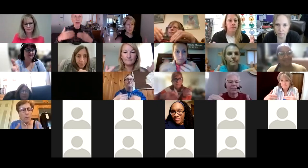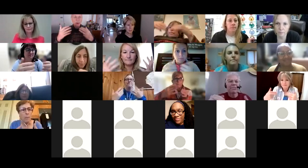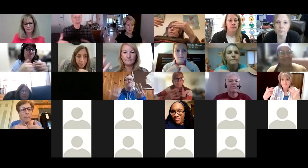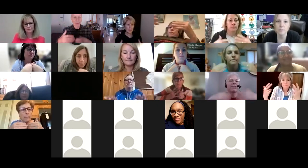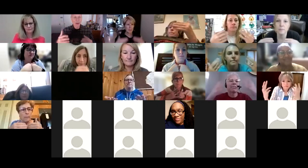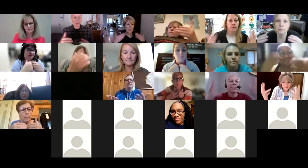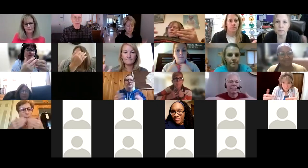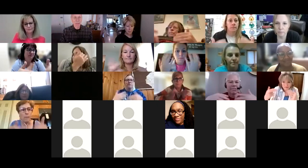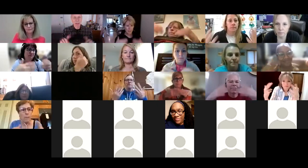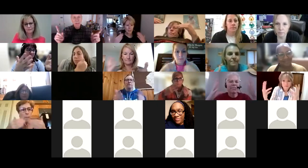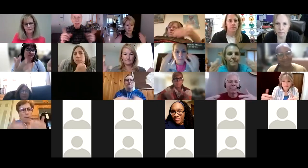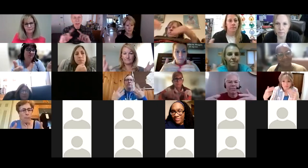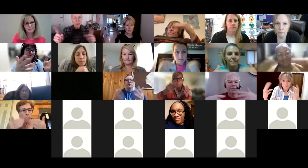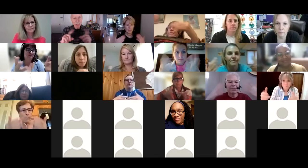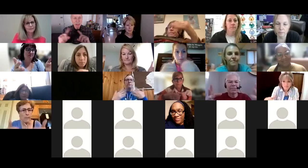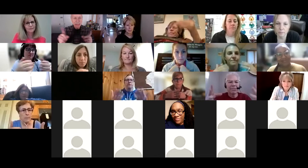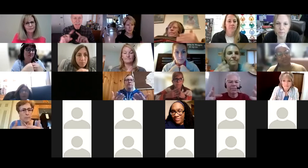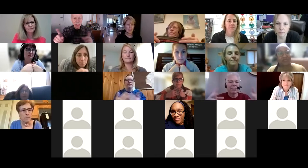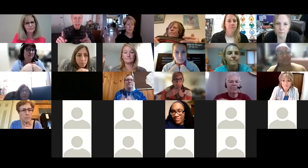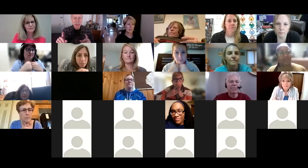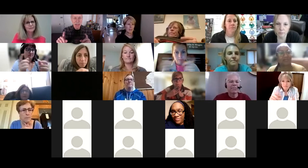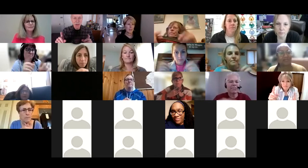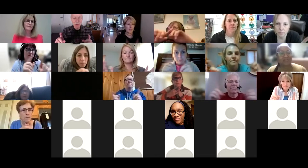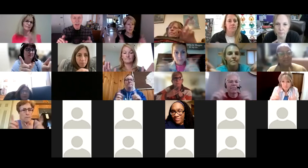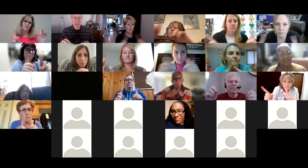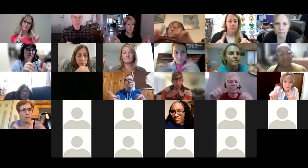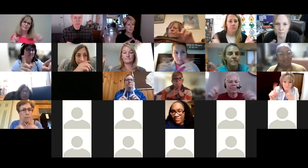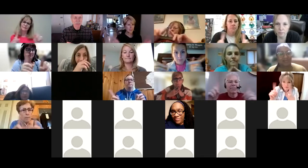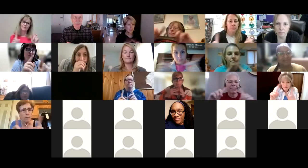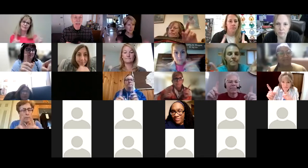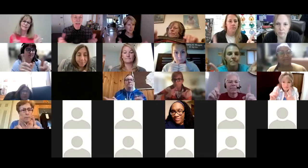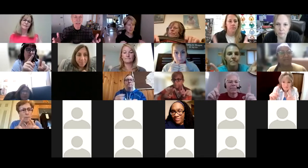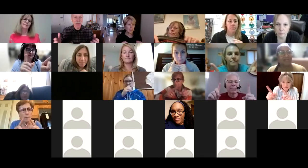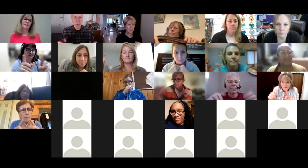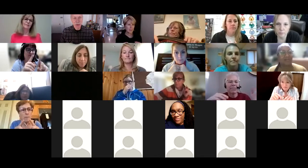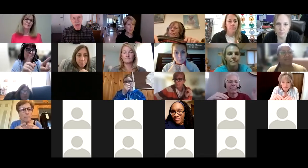and over and over again. Because we're not teaching kids how to write an essay from scratch.